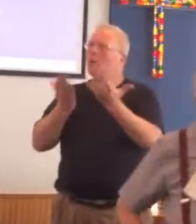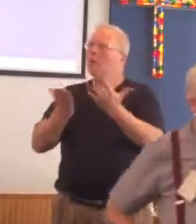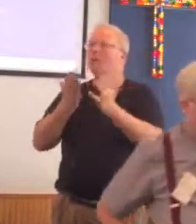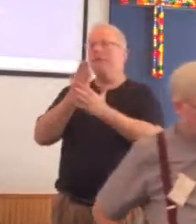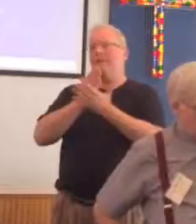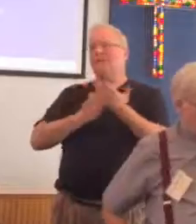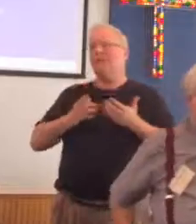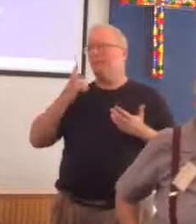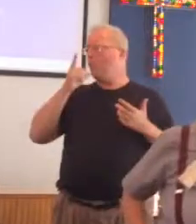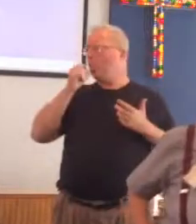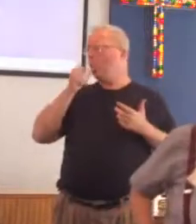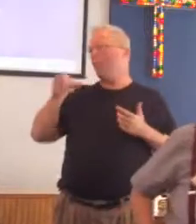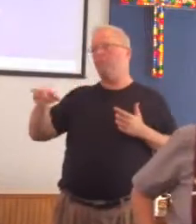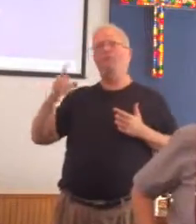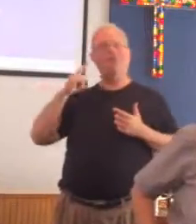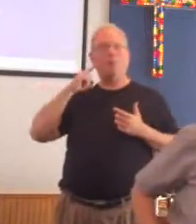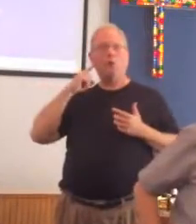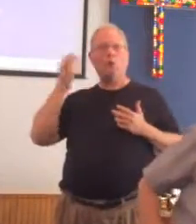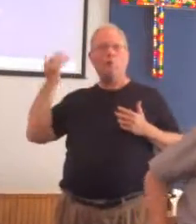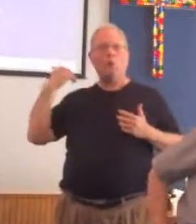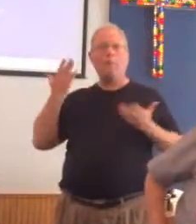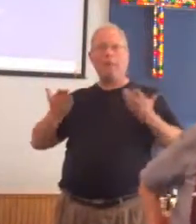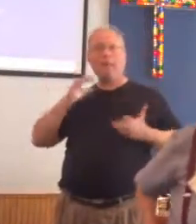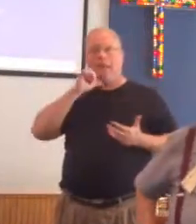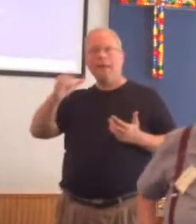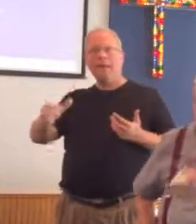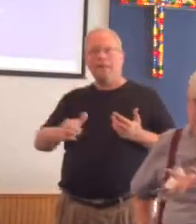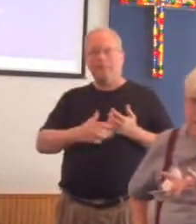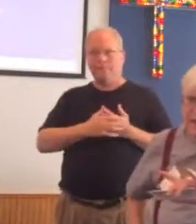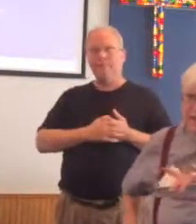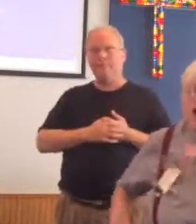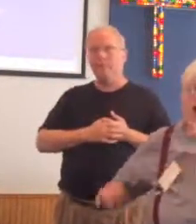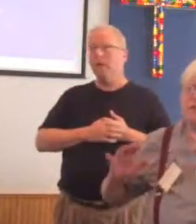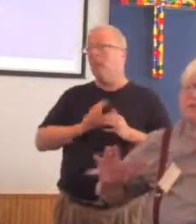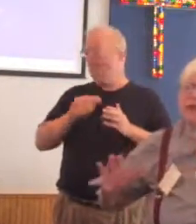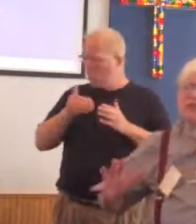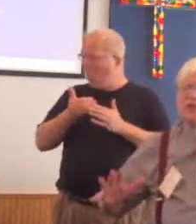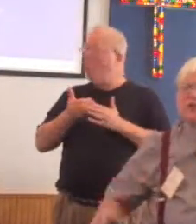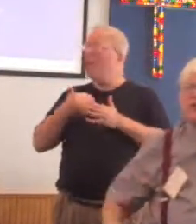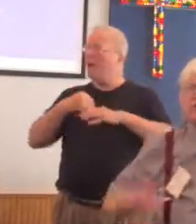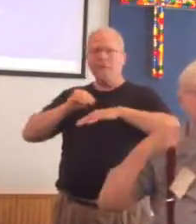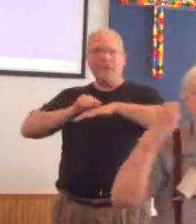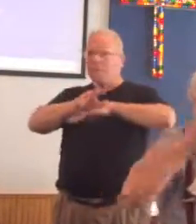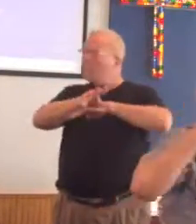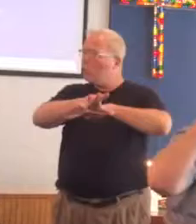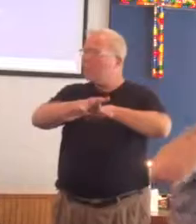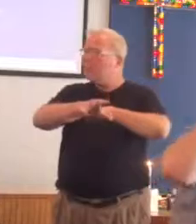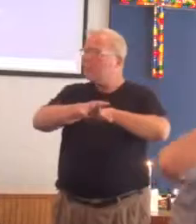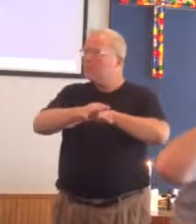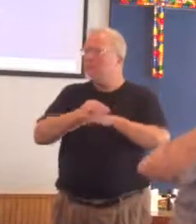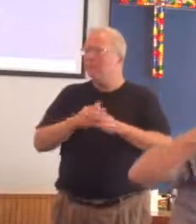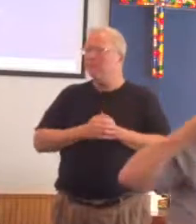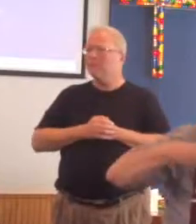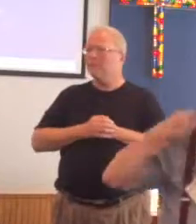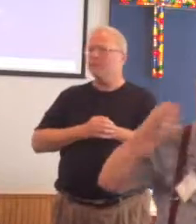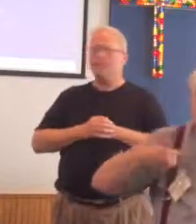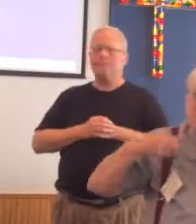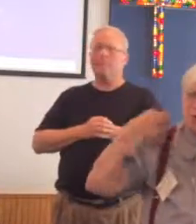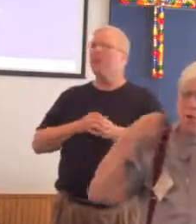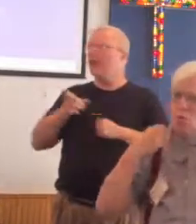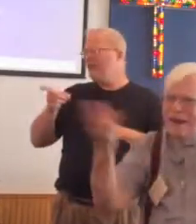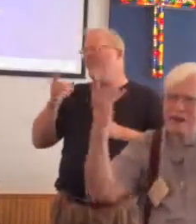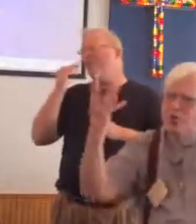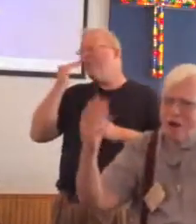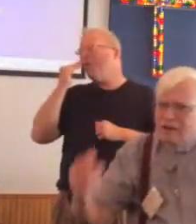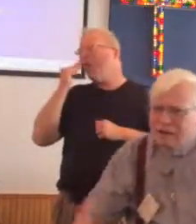Bible. You know, they all had an impact. Every one of them had an impact on the major characters, the ones whose names just